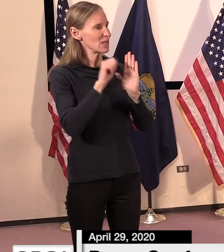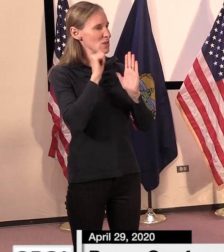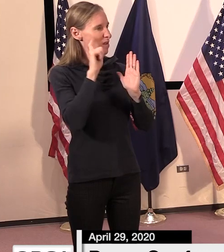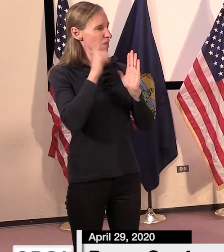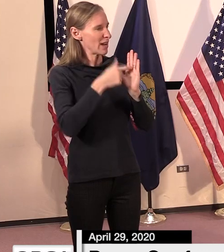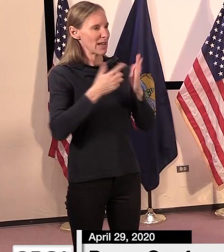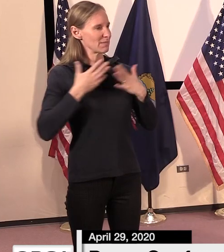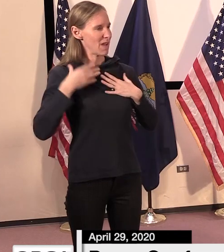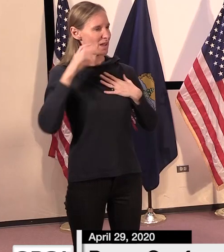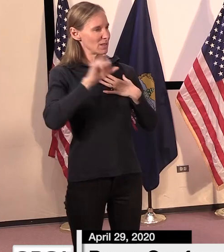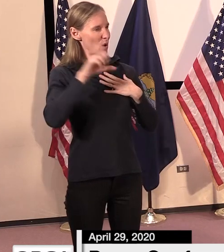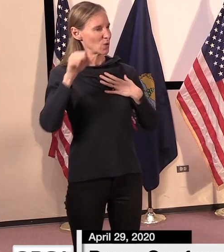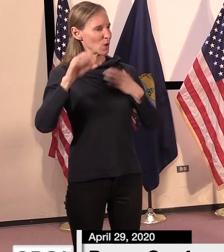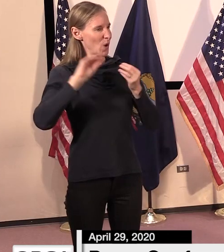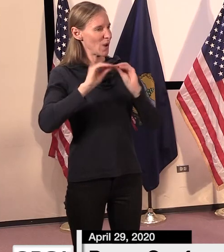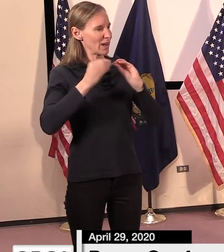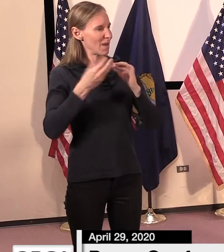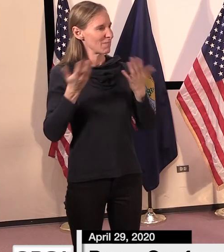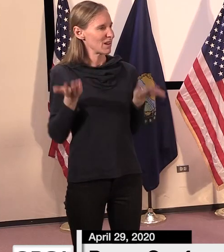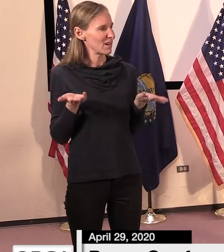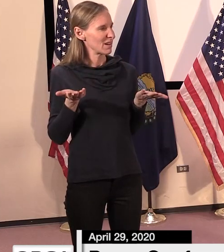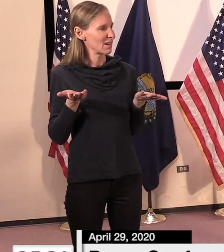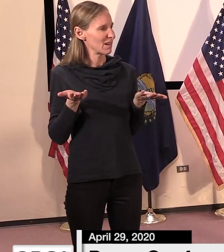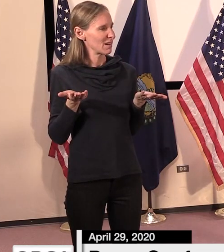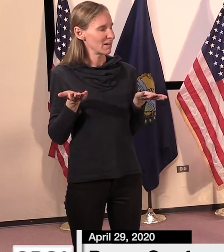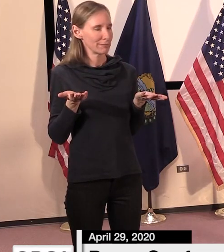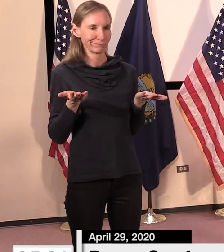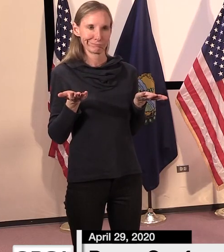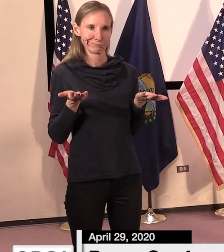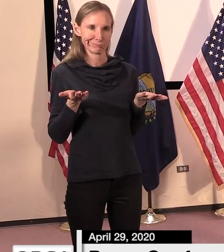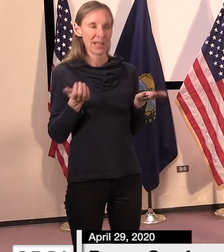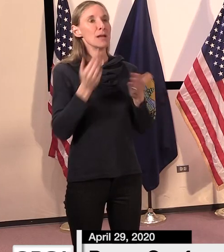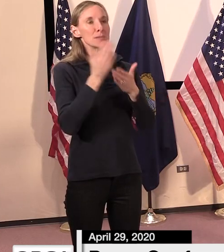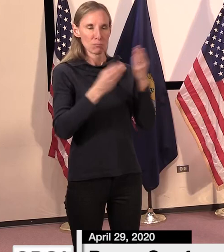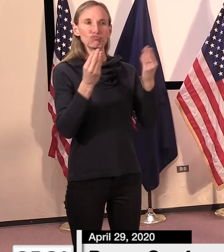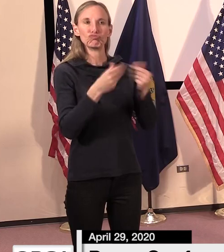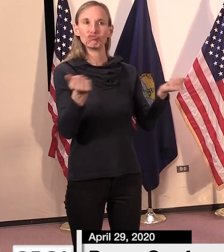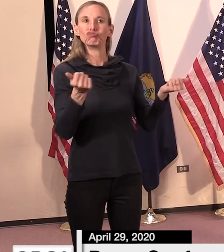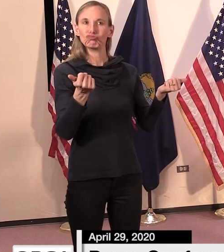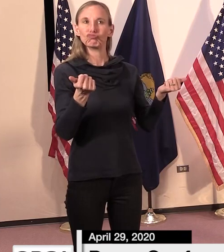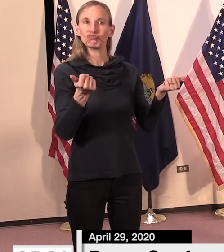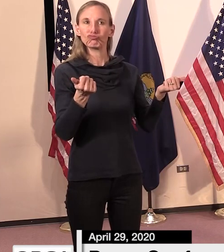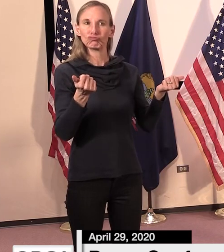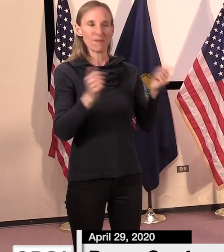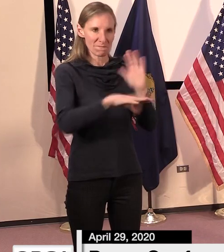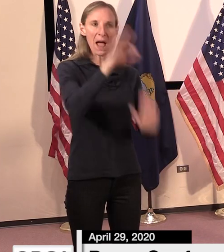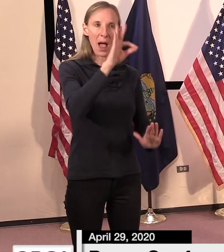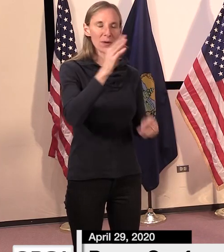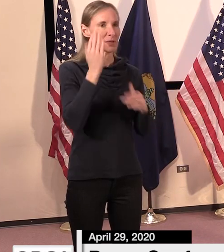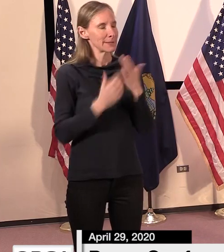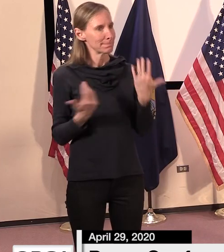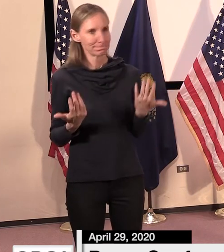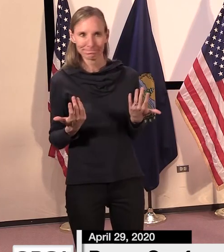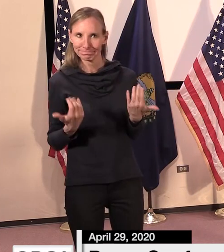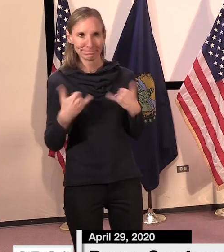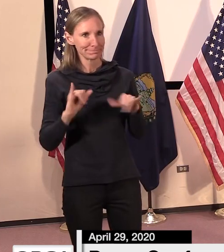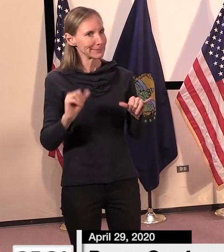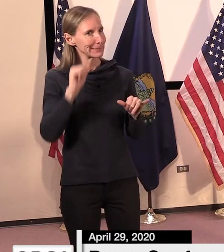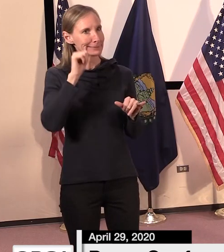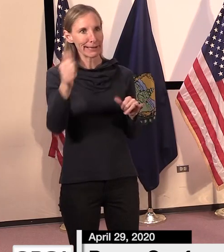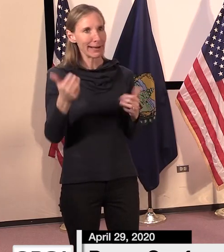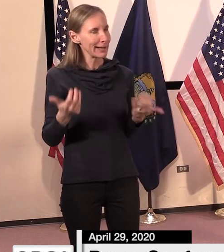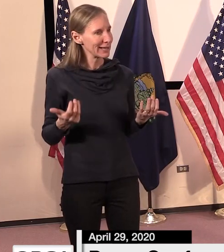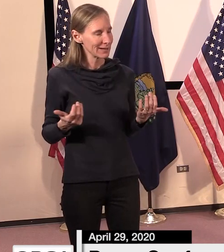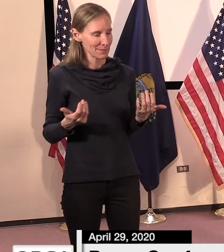number. And some of these people have had the issue resolved, and some of them have not. But even the people who have